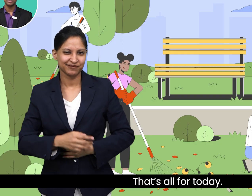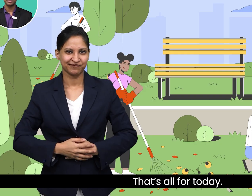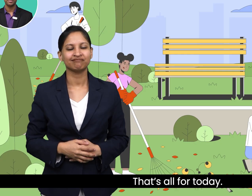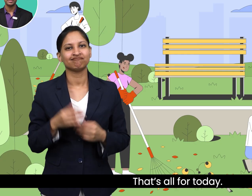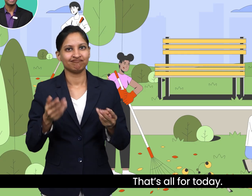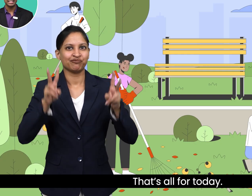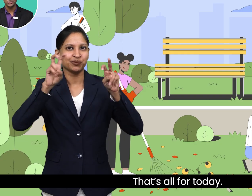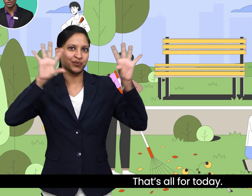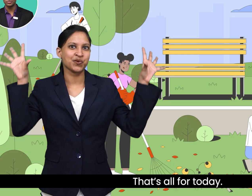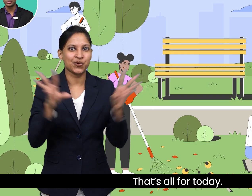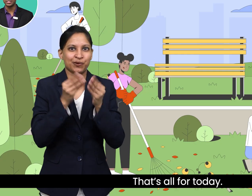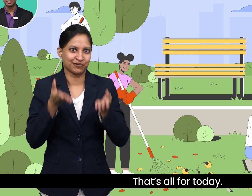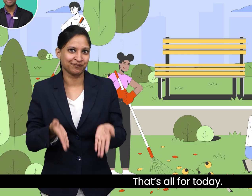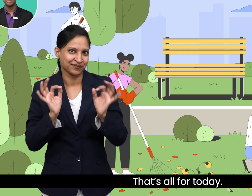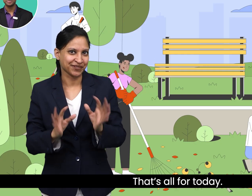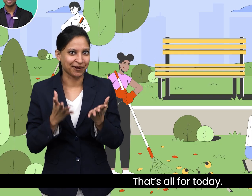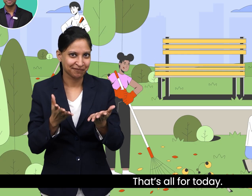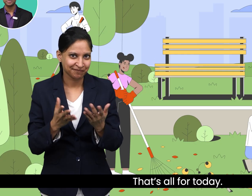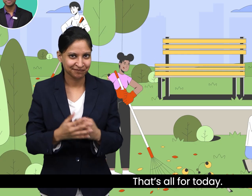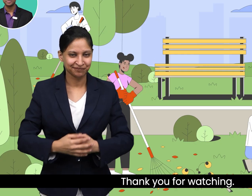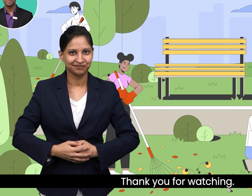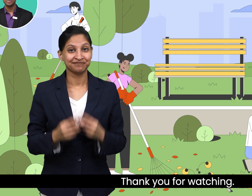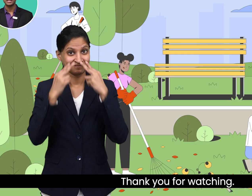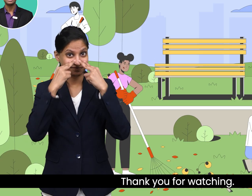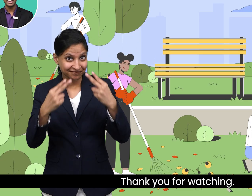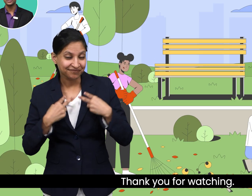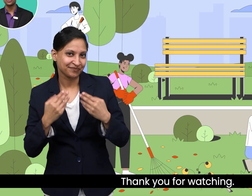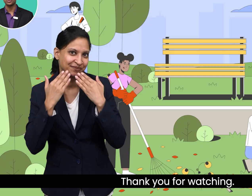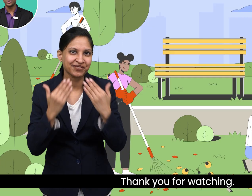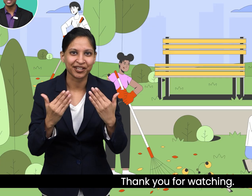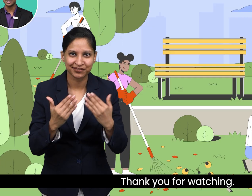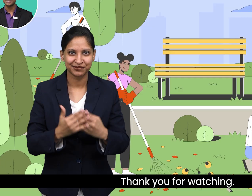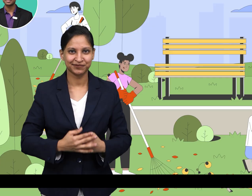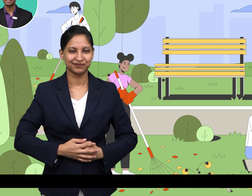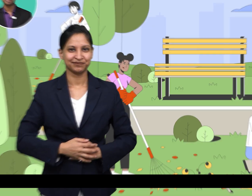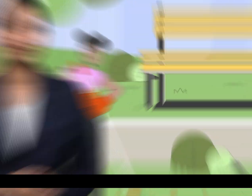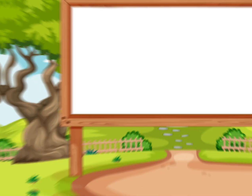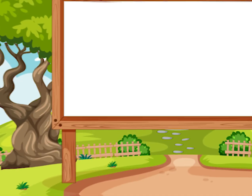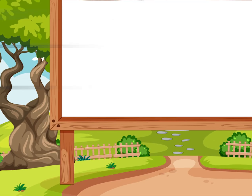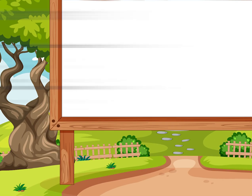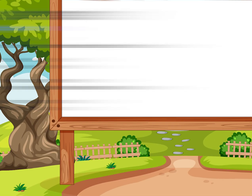That's all for today. Thank you for watching.